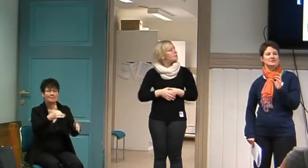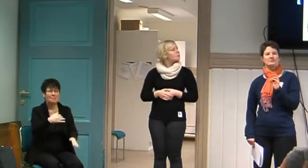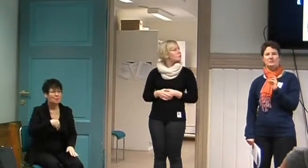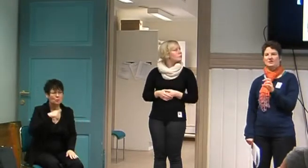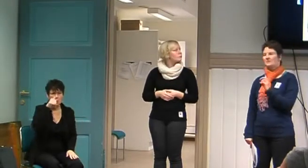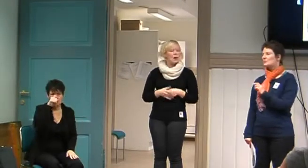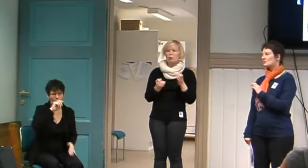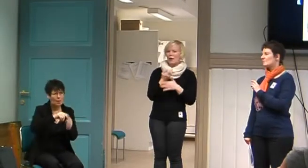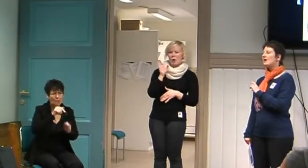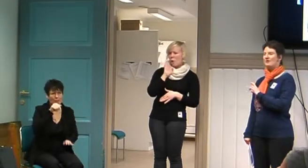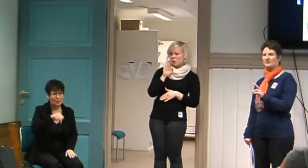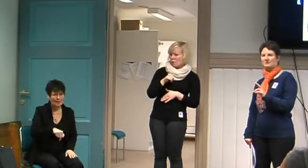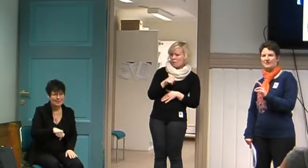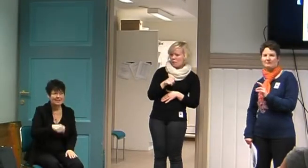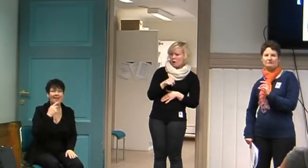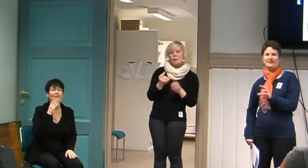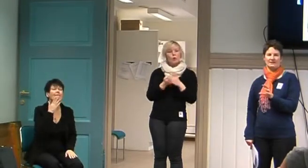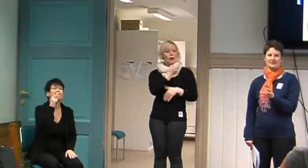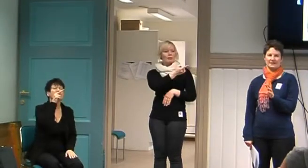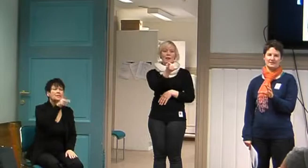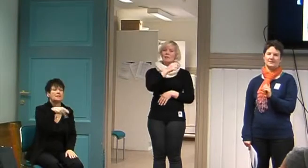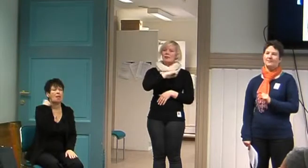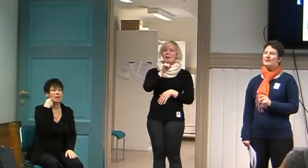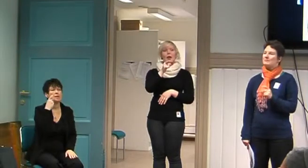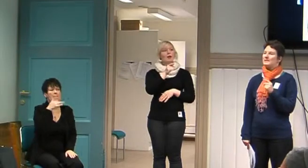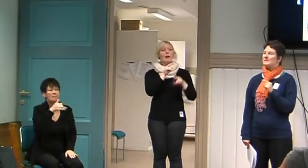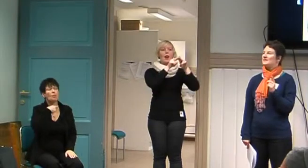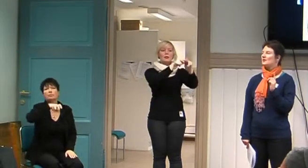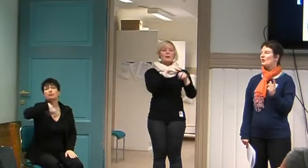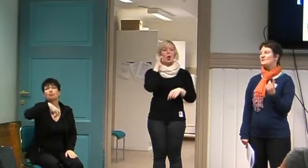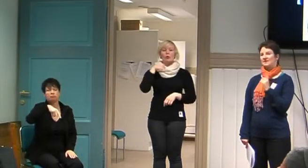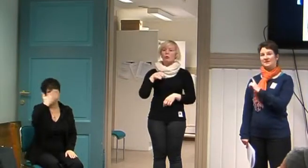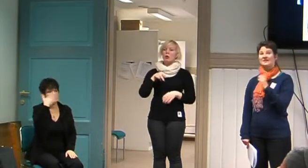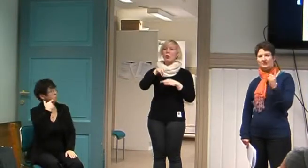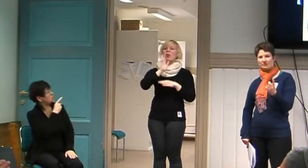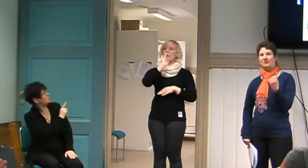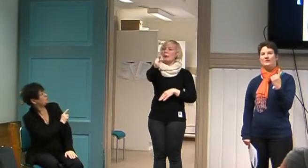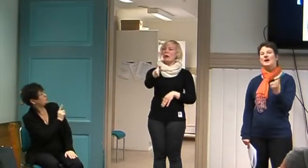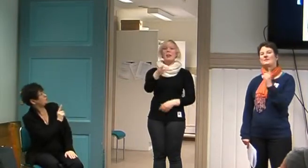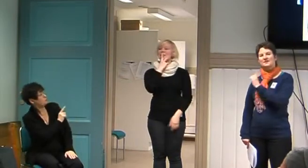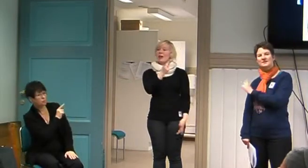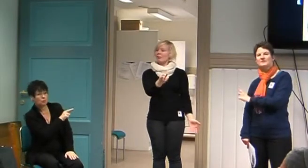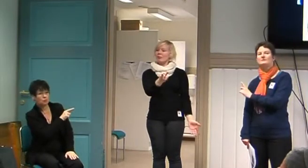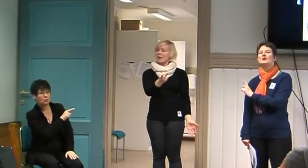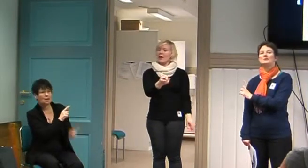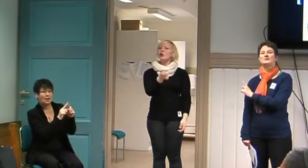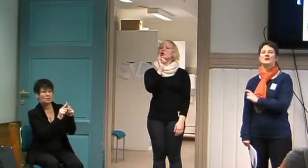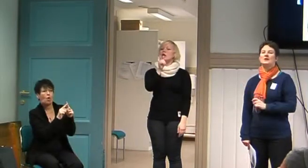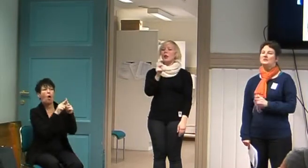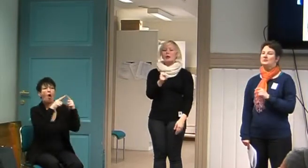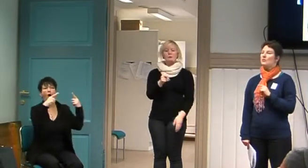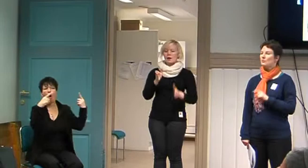London, you've possibly walked past without realising it, because it is opposite, literally on the other side of the